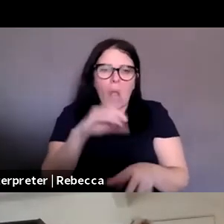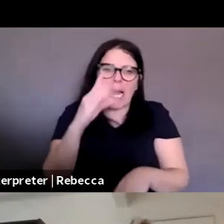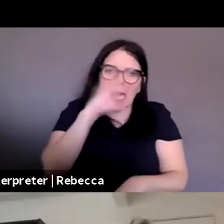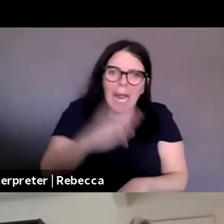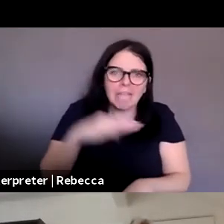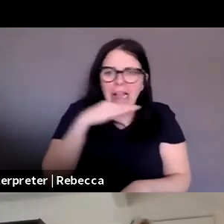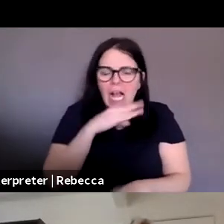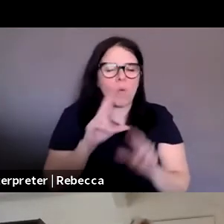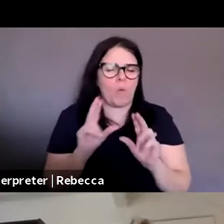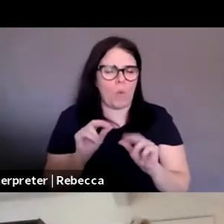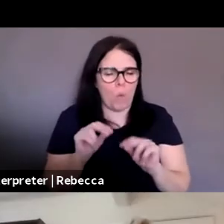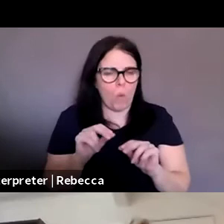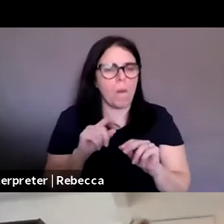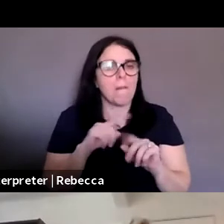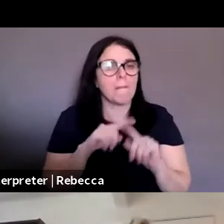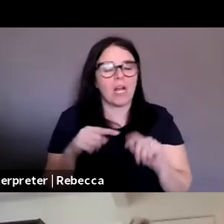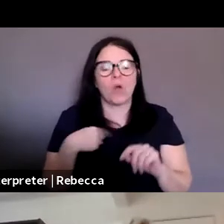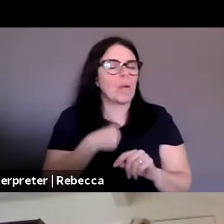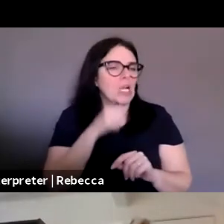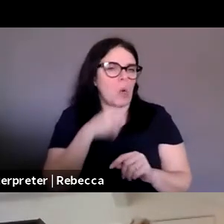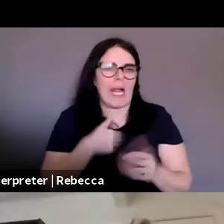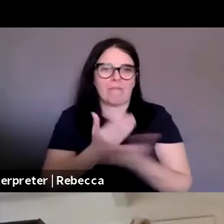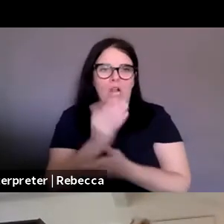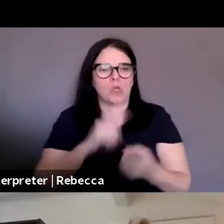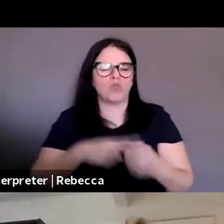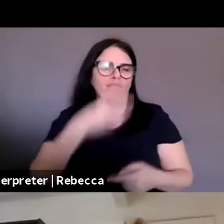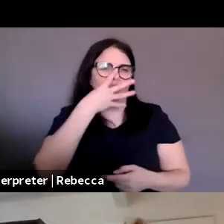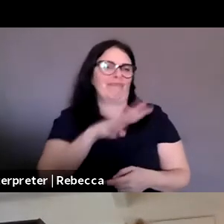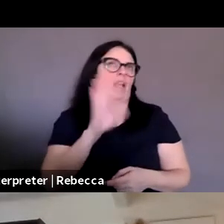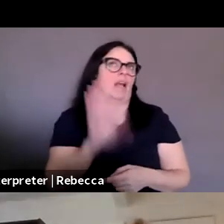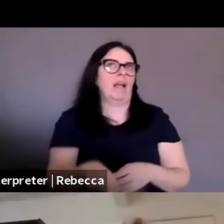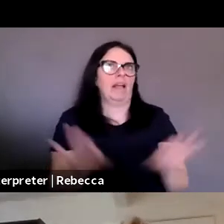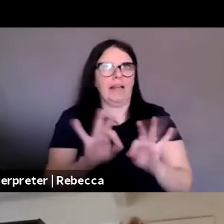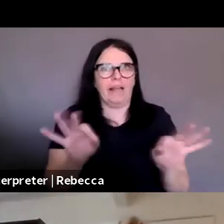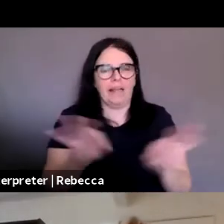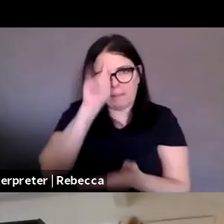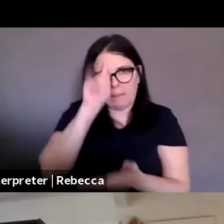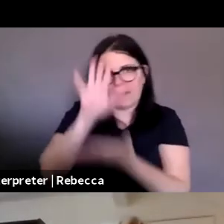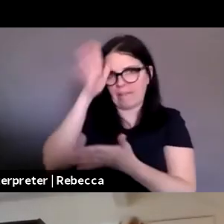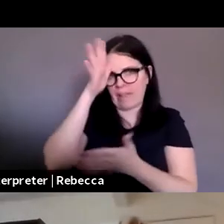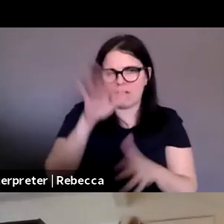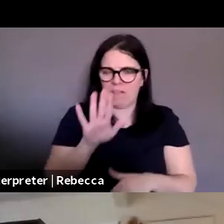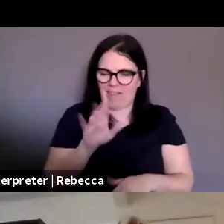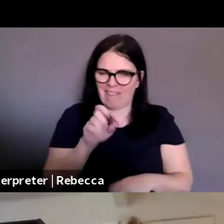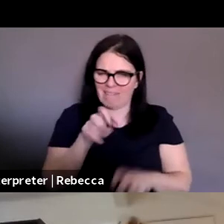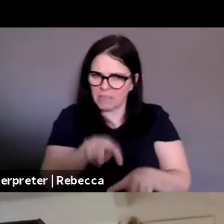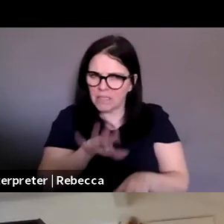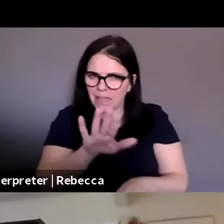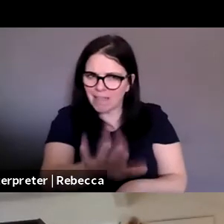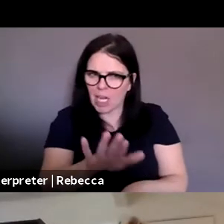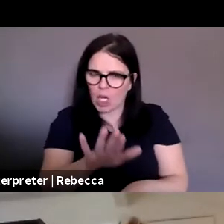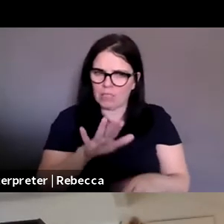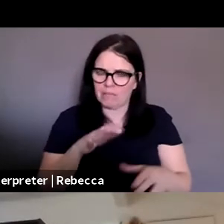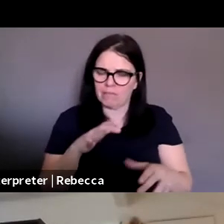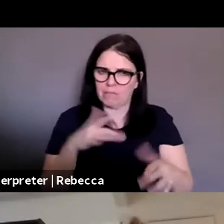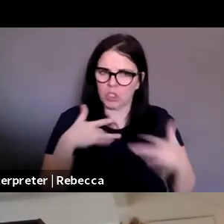but I don't think we have the right to just dismiss what they're saying like we do when we use the concept of parental alienation.